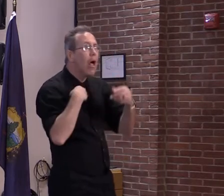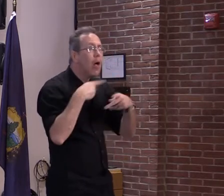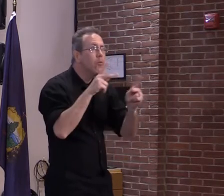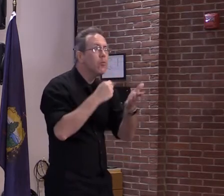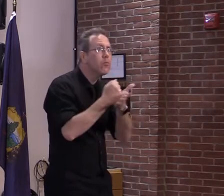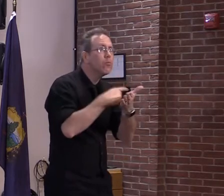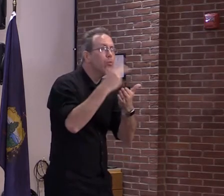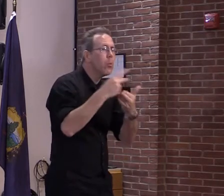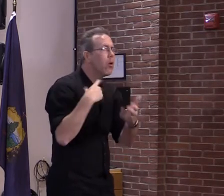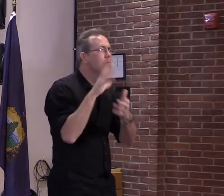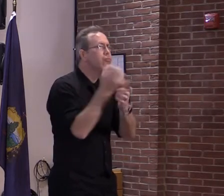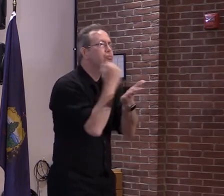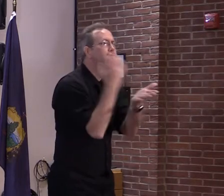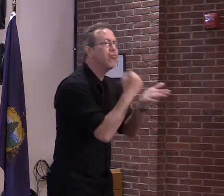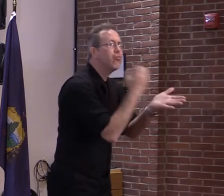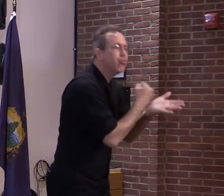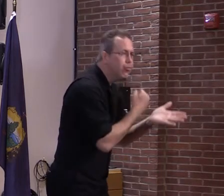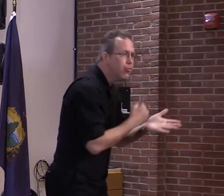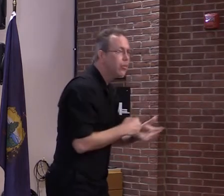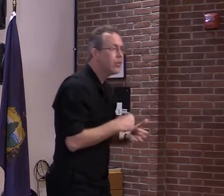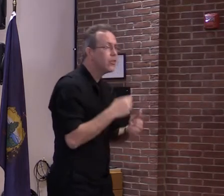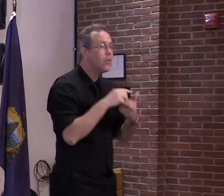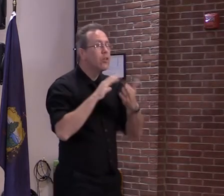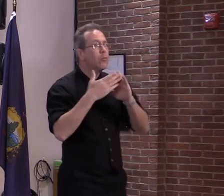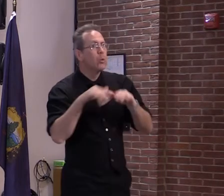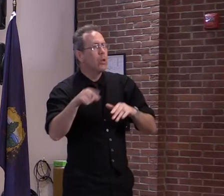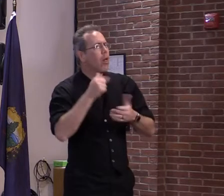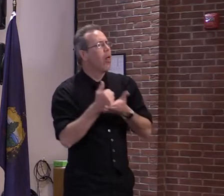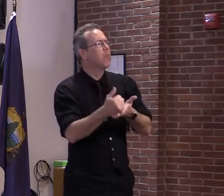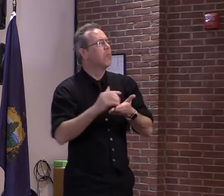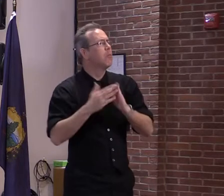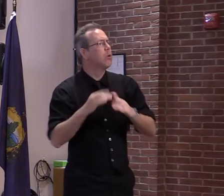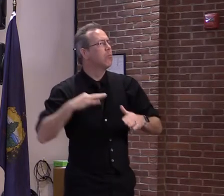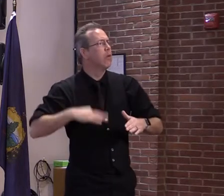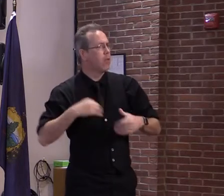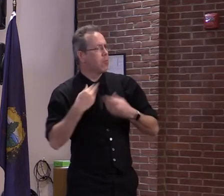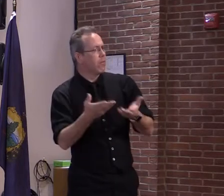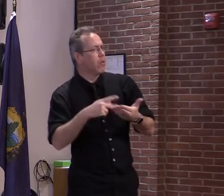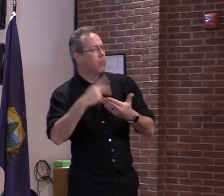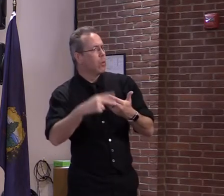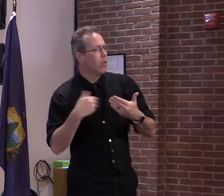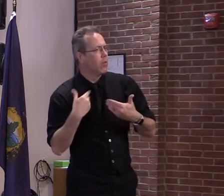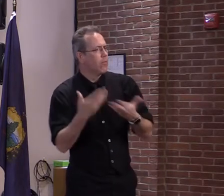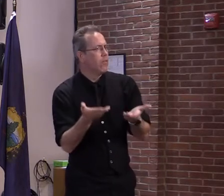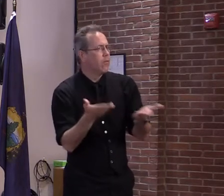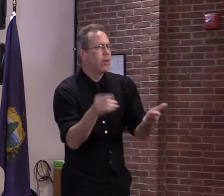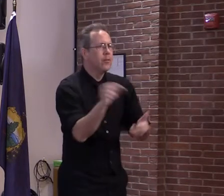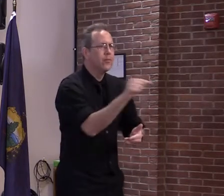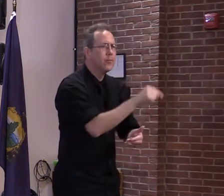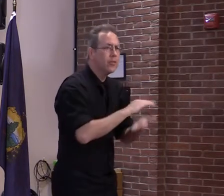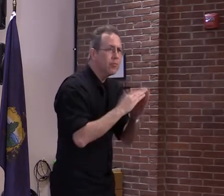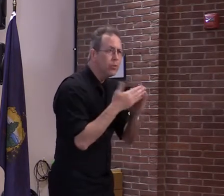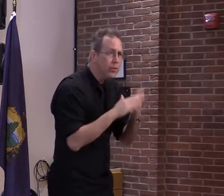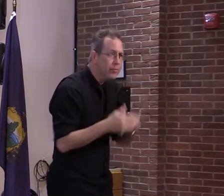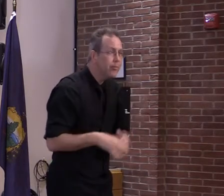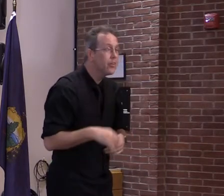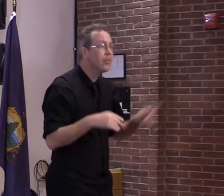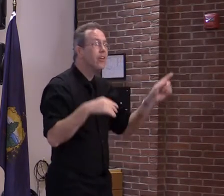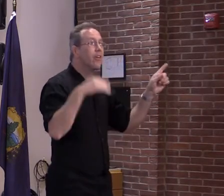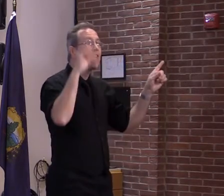from their communities to benefit from these kinds of programs, which currently the federal funding does not allow us to be